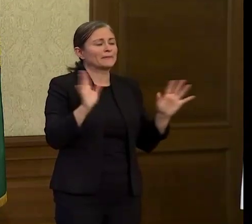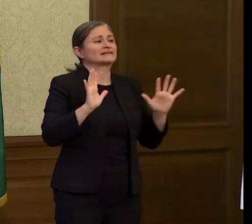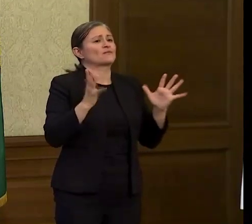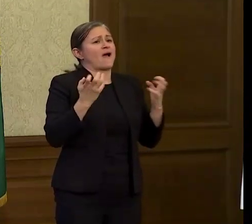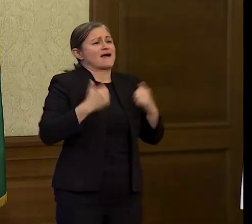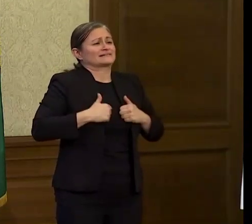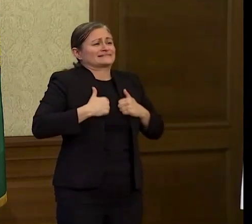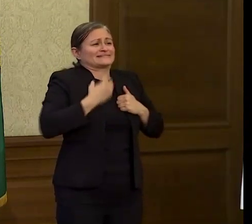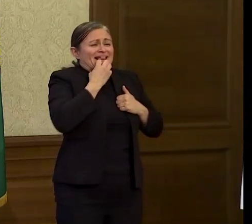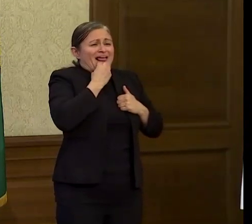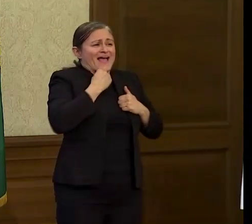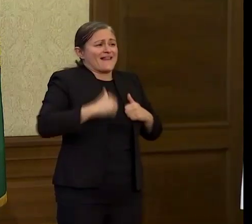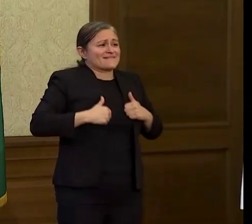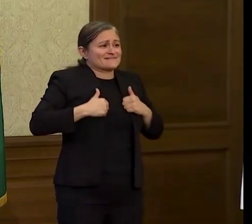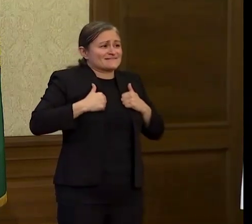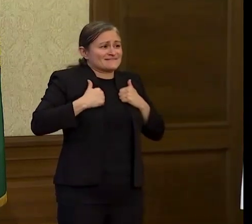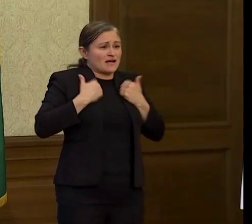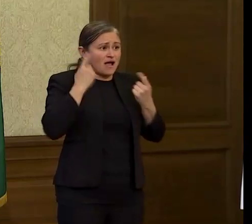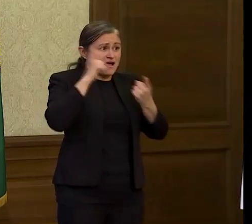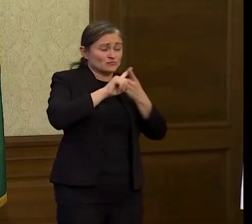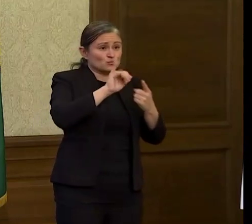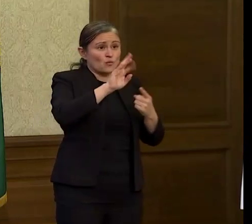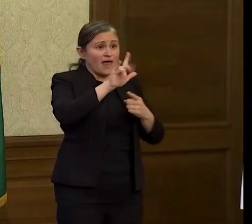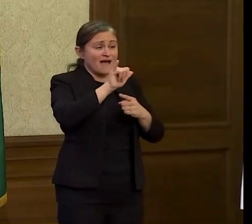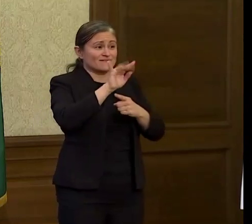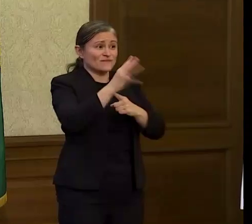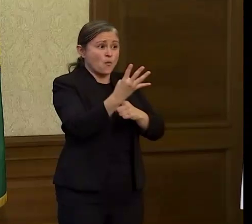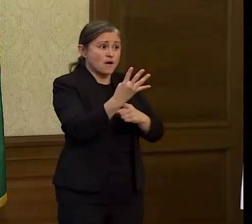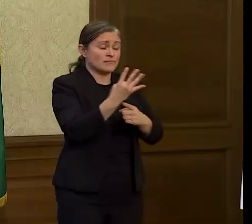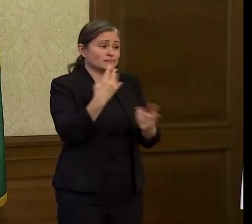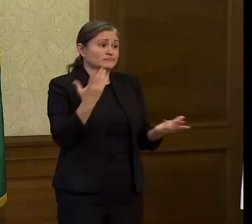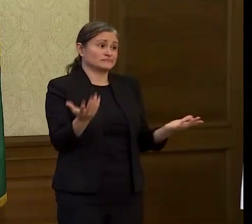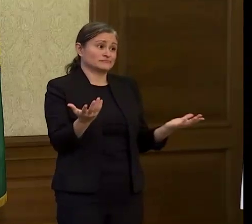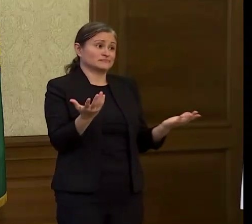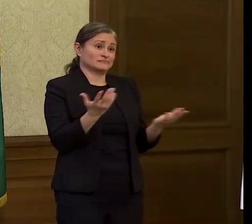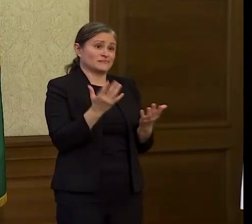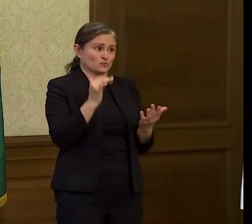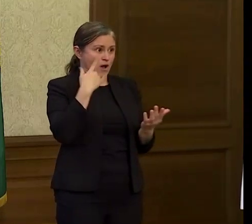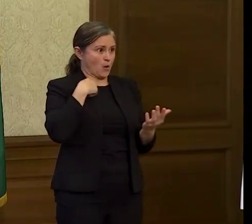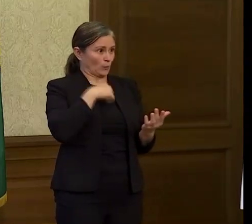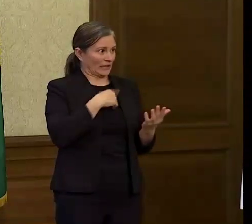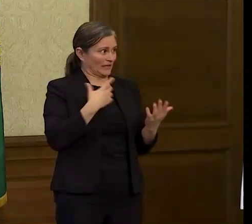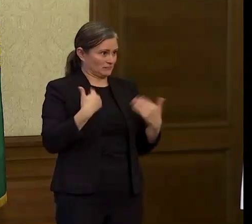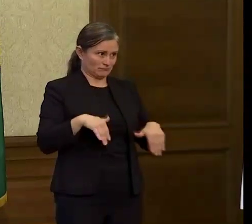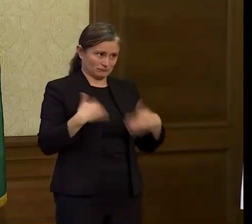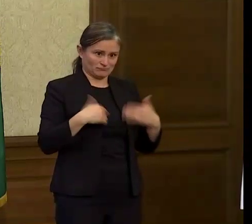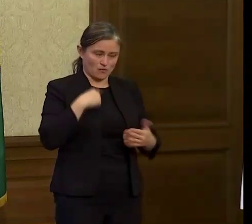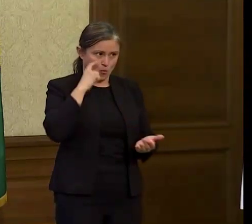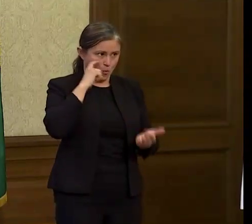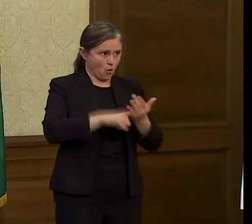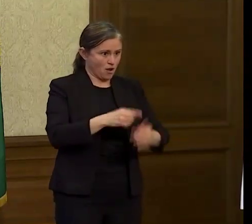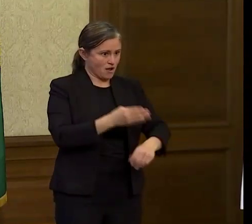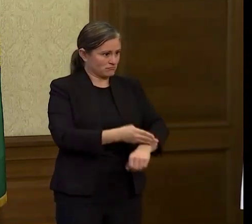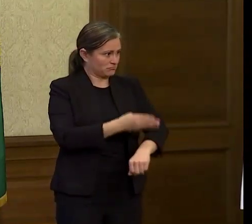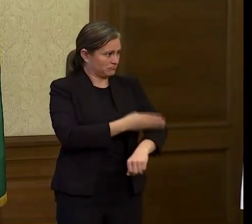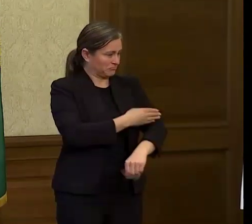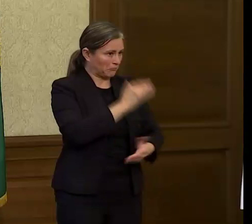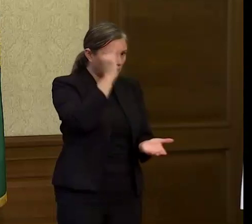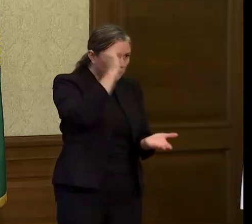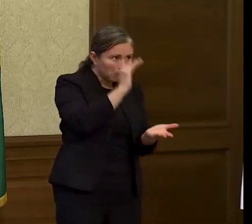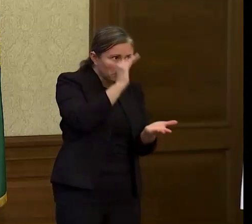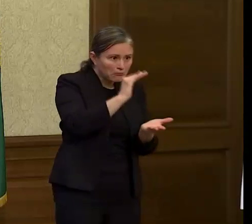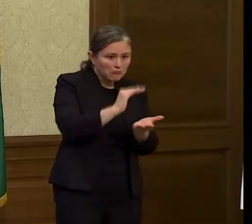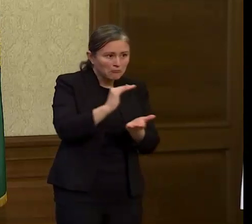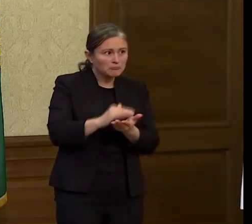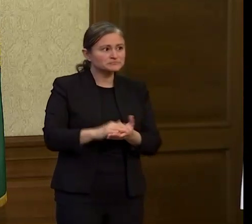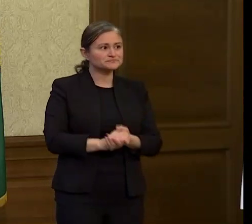possible. That's why we've been successful in having that maybe 80% reduction. And I want to show you this chart